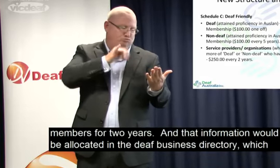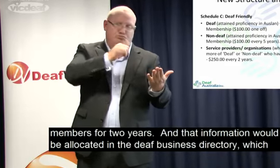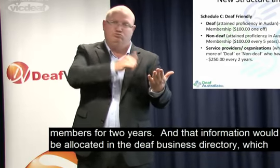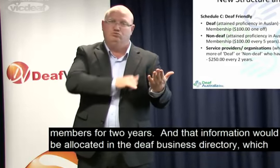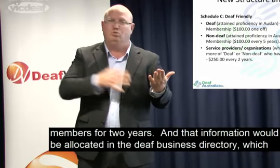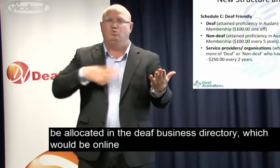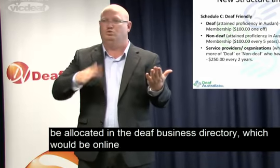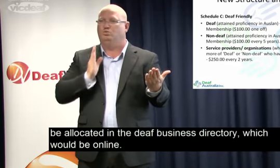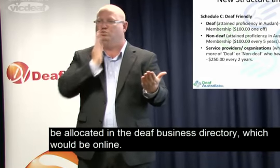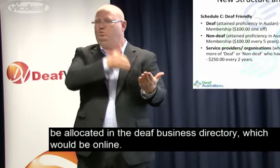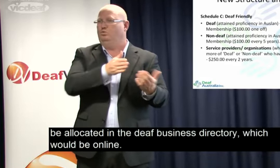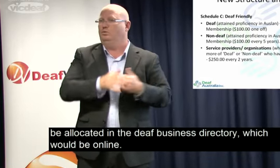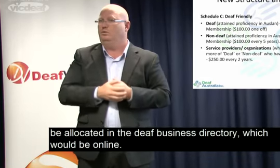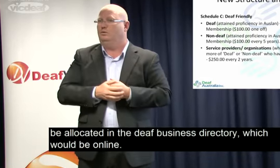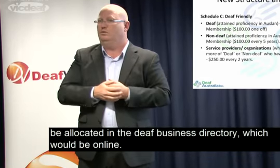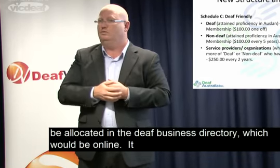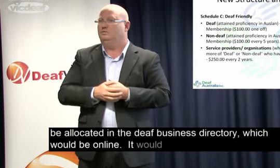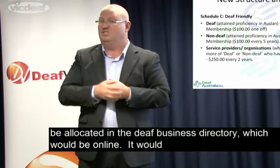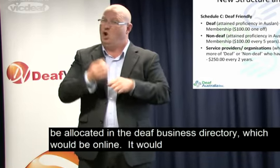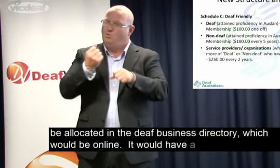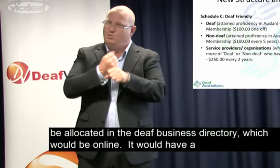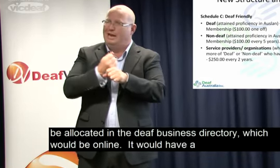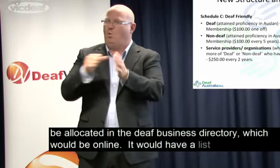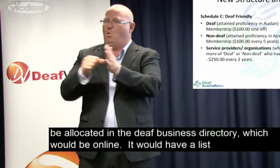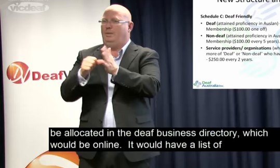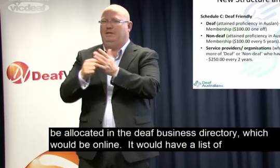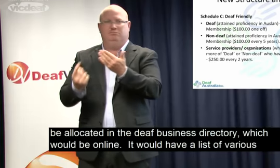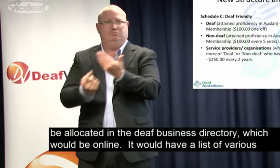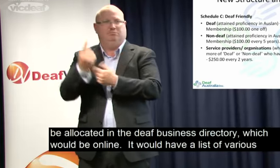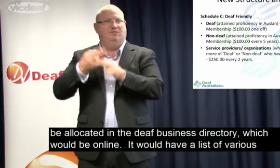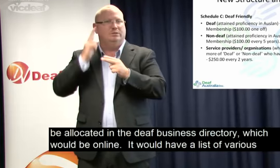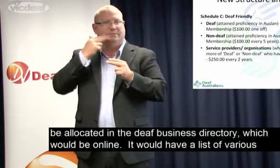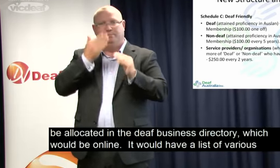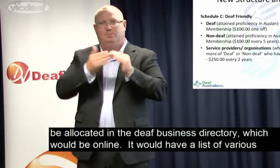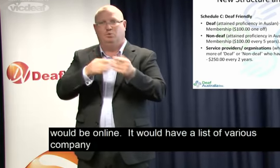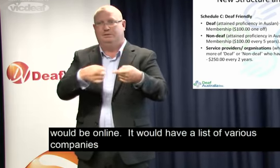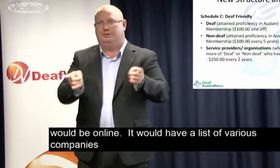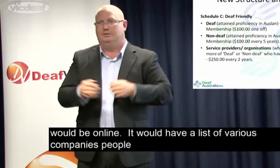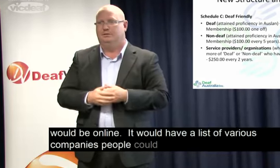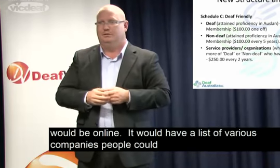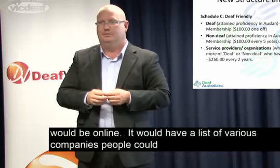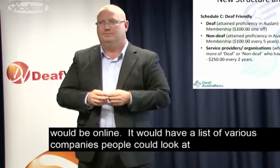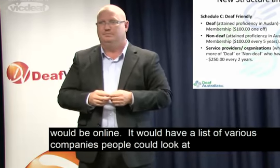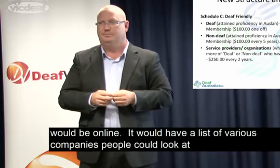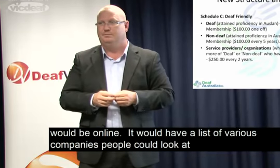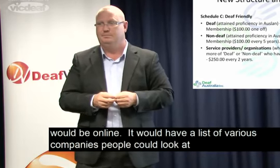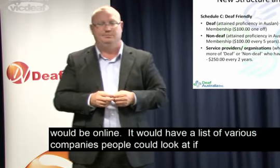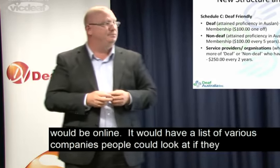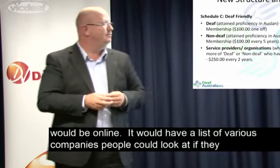list of various companies that people could look at if they prefer to use them as a preferred provider. So creating opportunities for the deaf community and